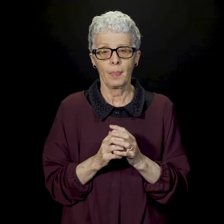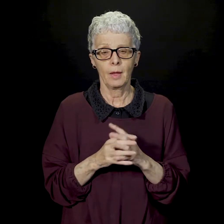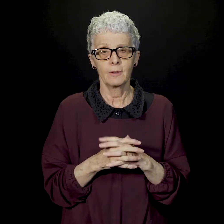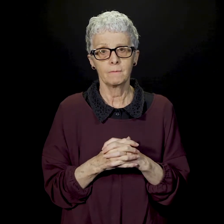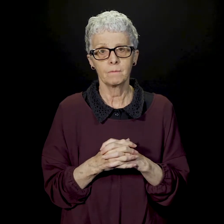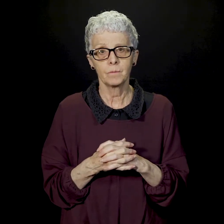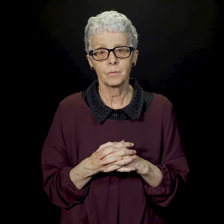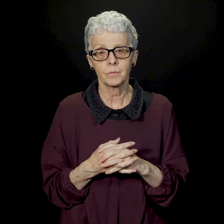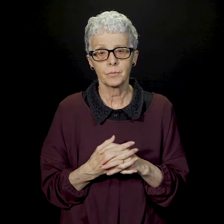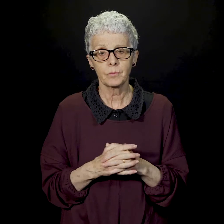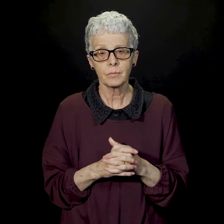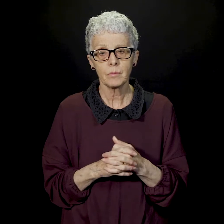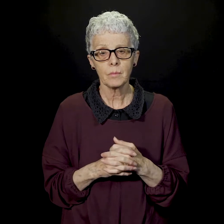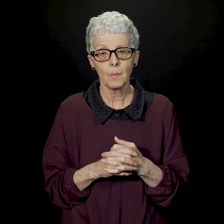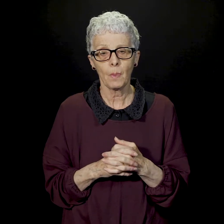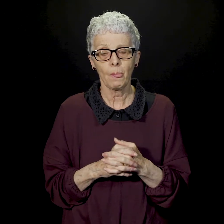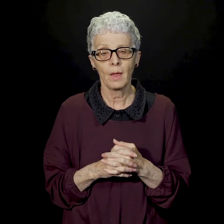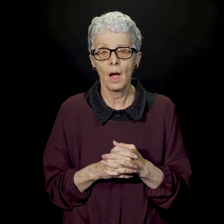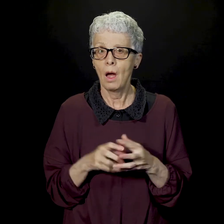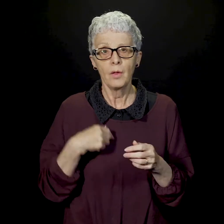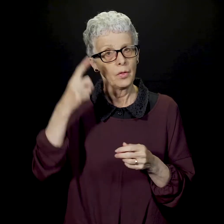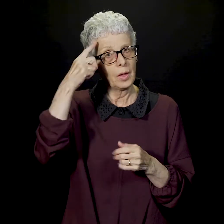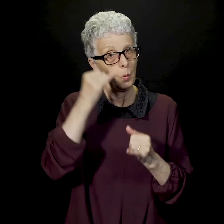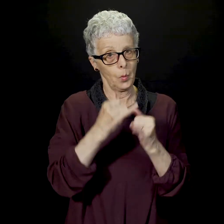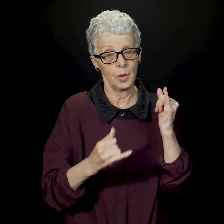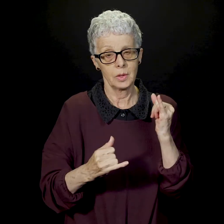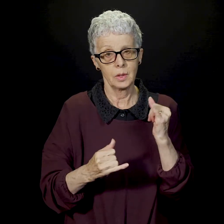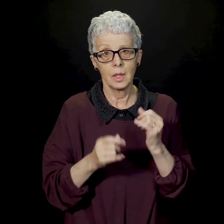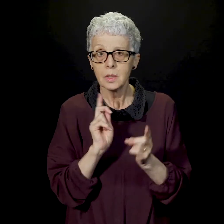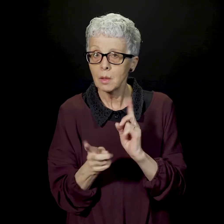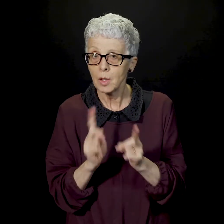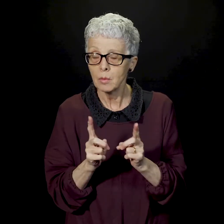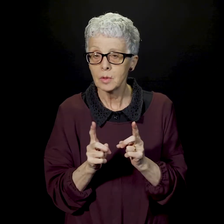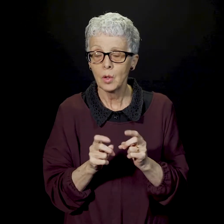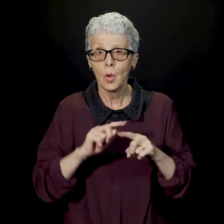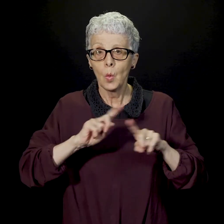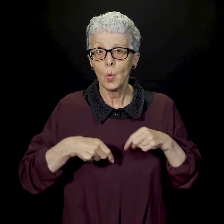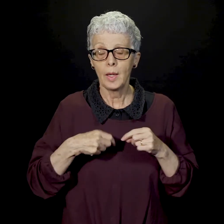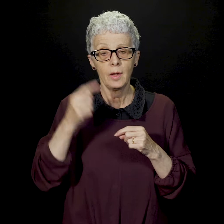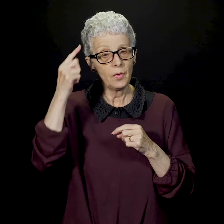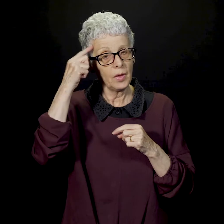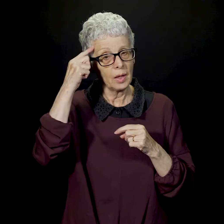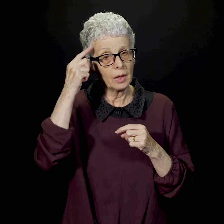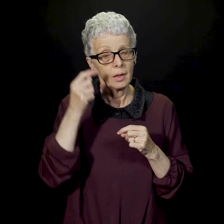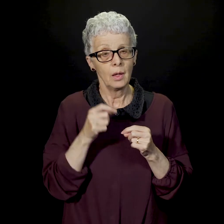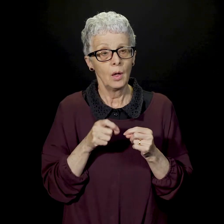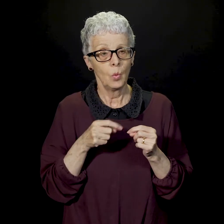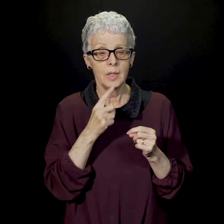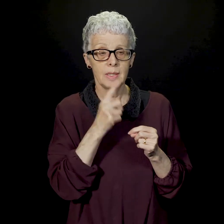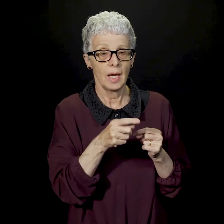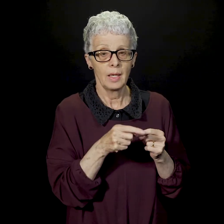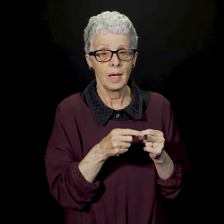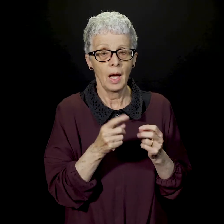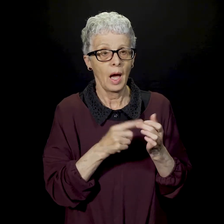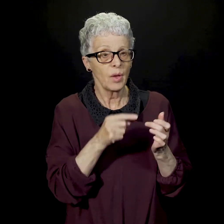it. And I think even worst of all is at times what we've done is we've pointed the finger